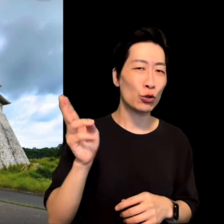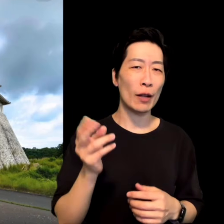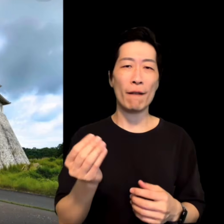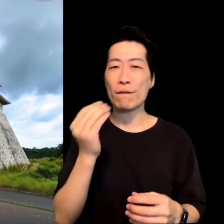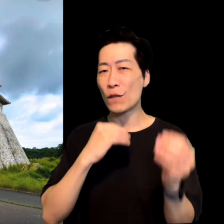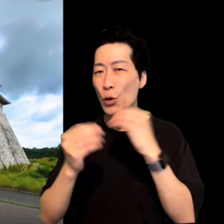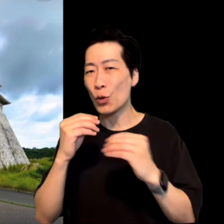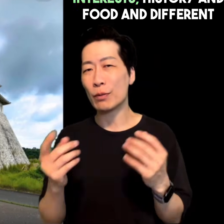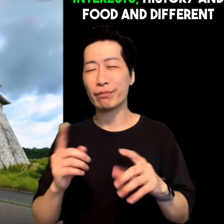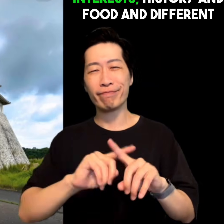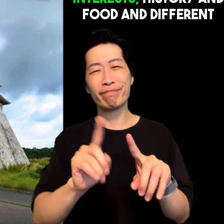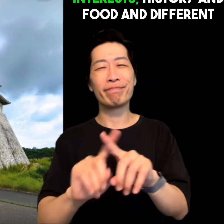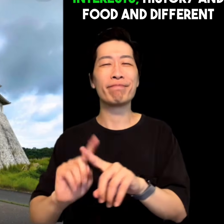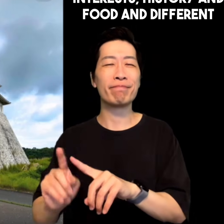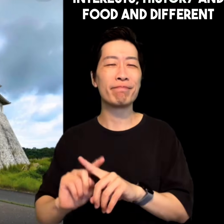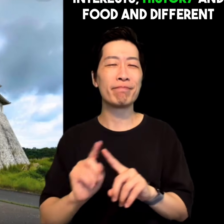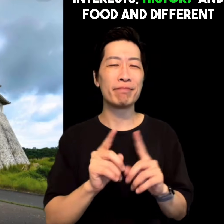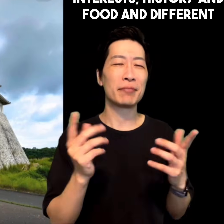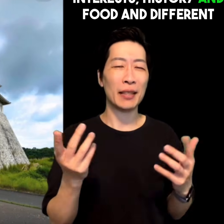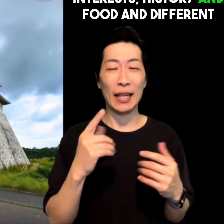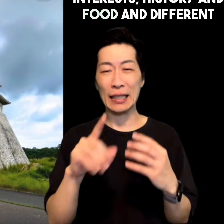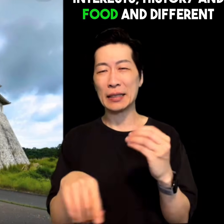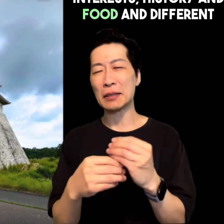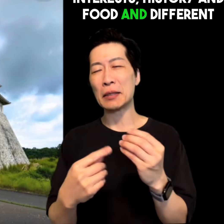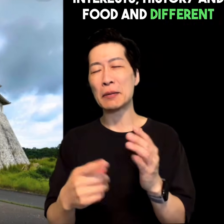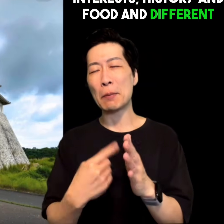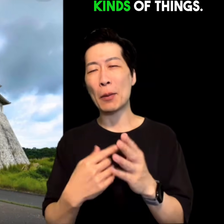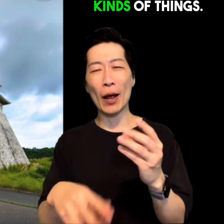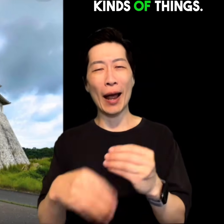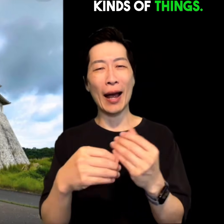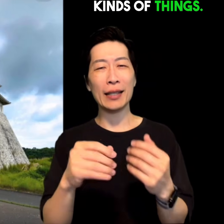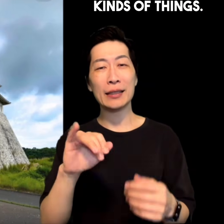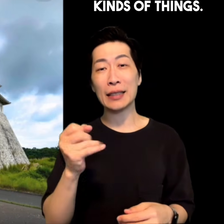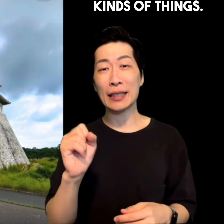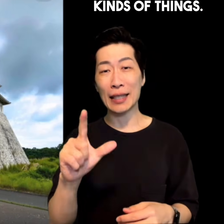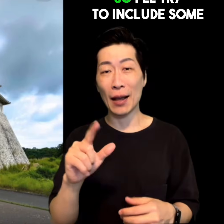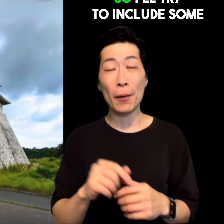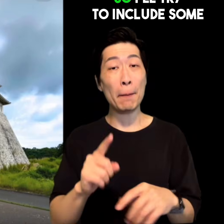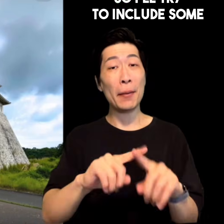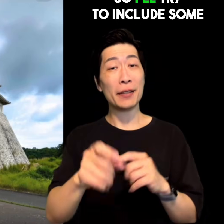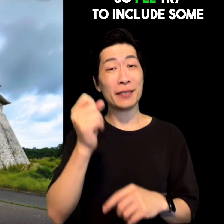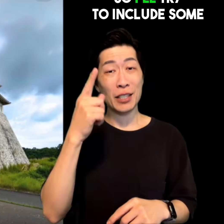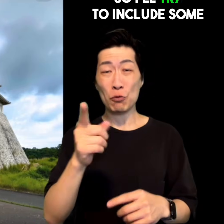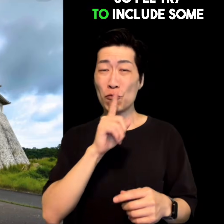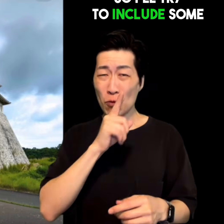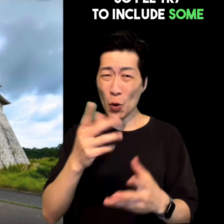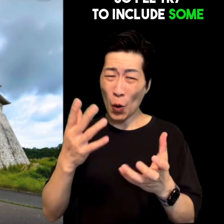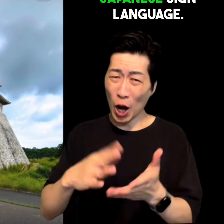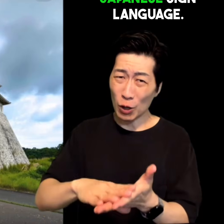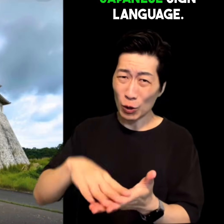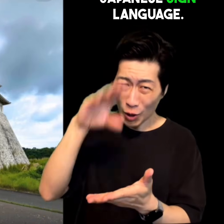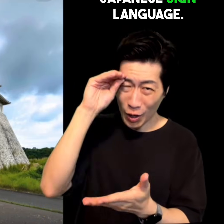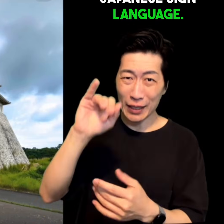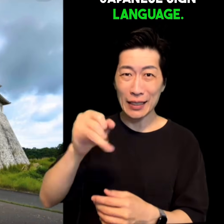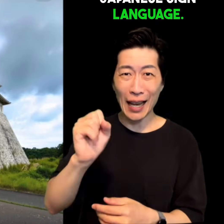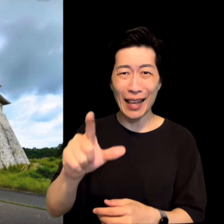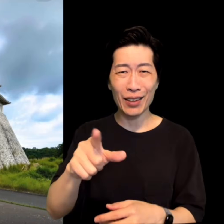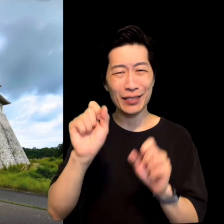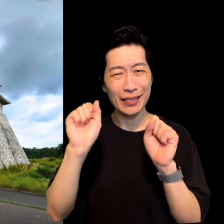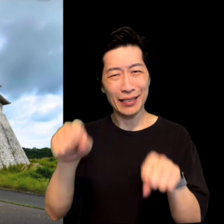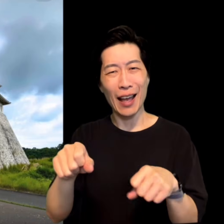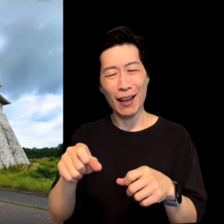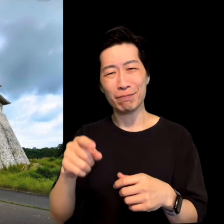culture, interests, history, and food, and different kind of things. So I'll try to include some Japanese sign